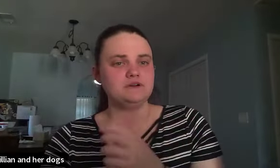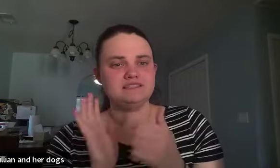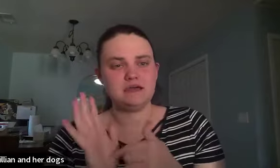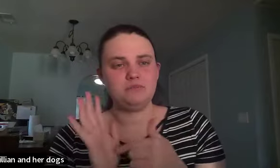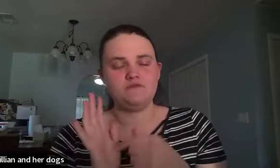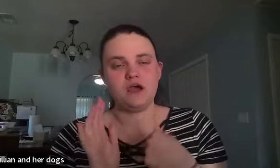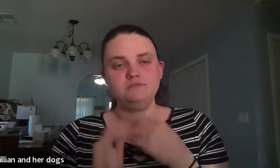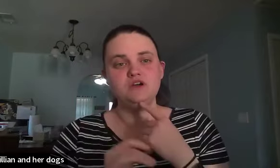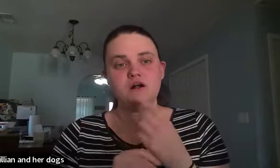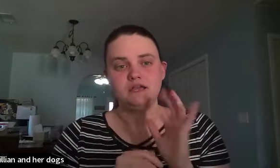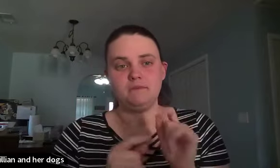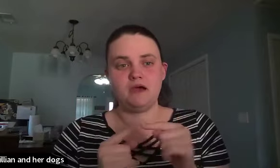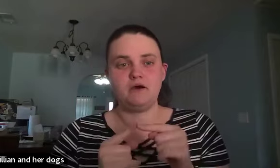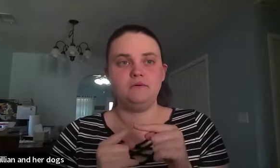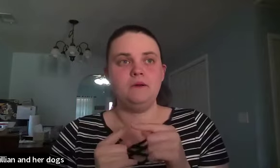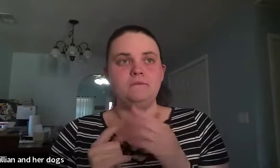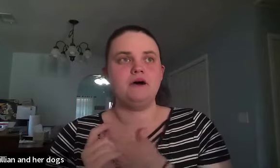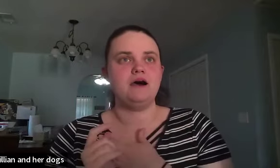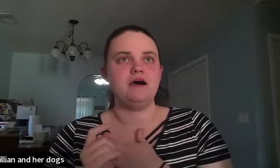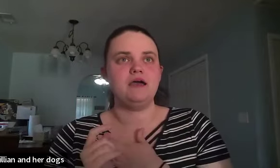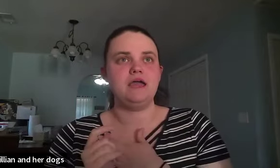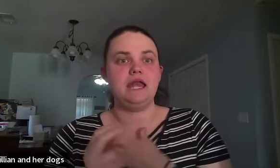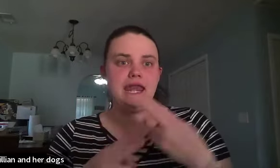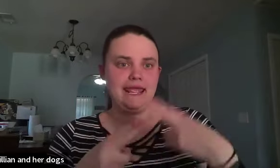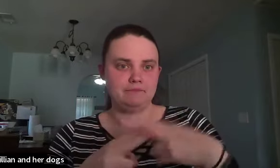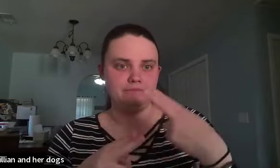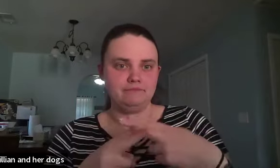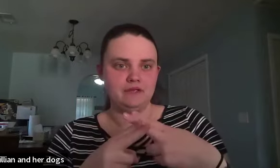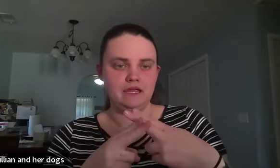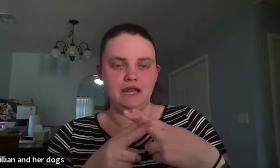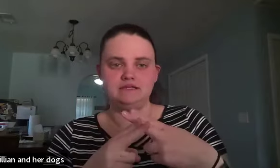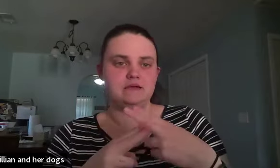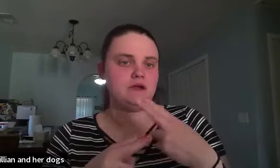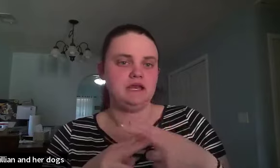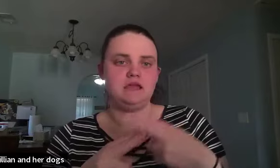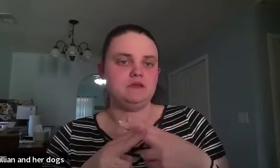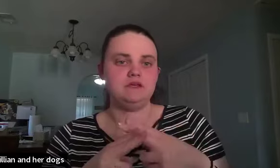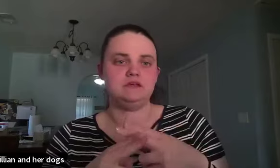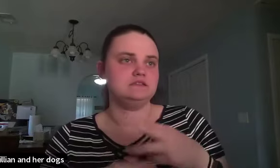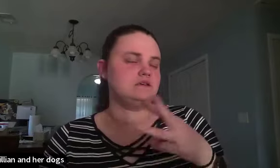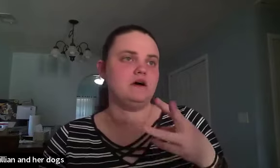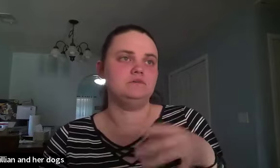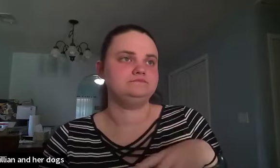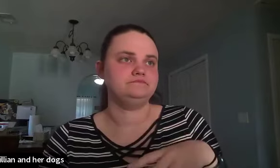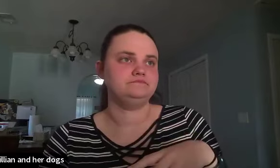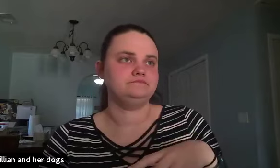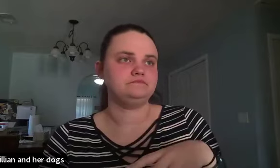for example, if I'm talking about my name and I say my name is